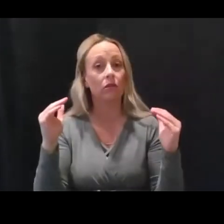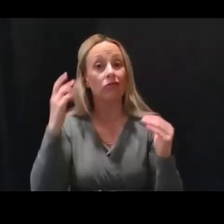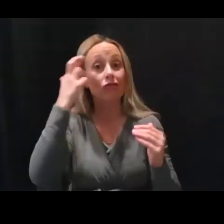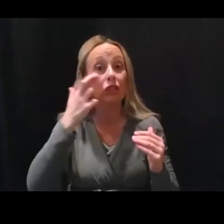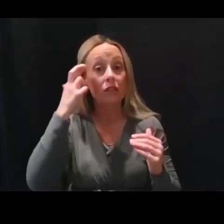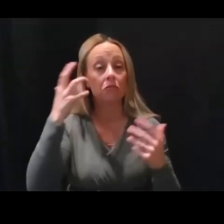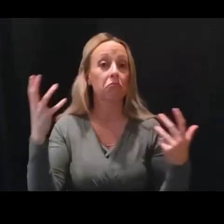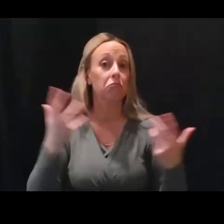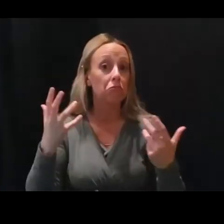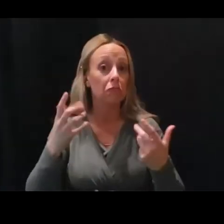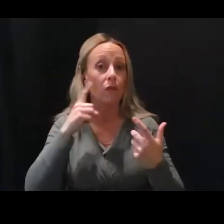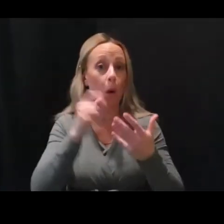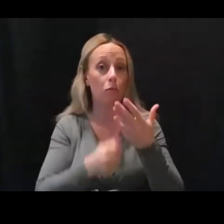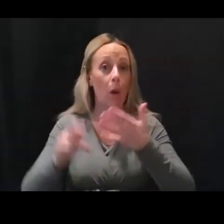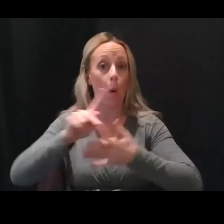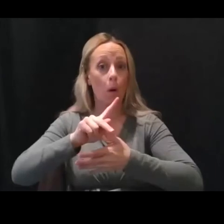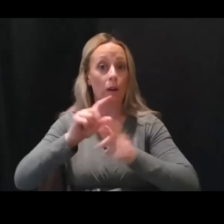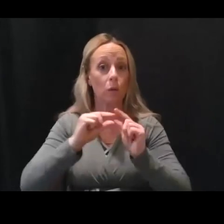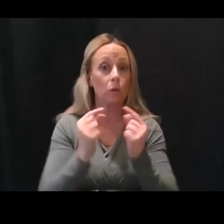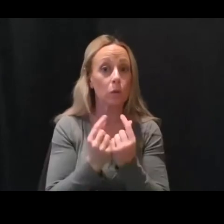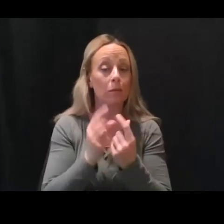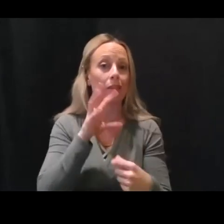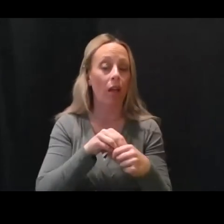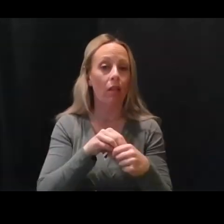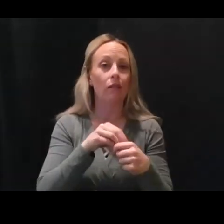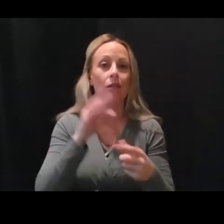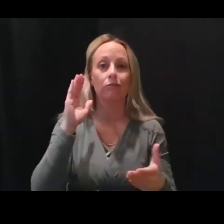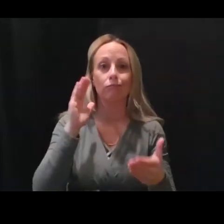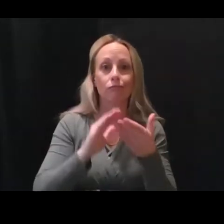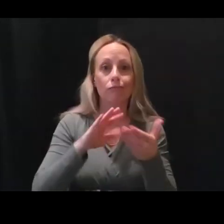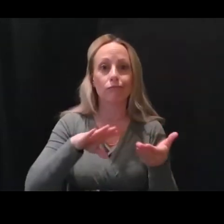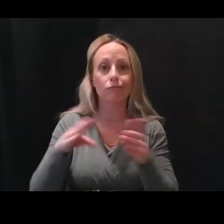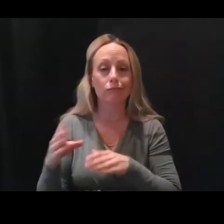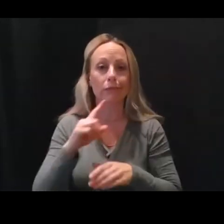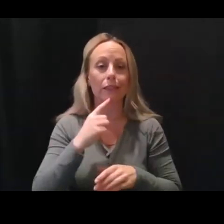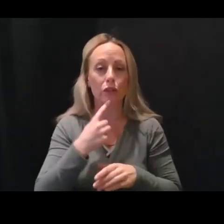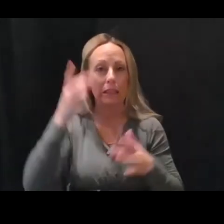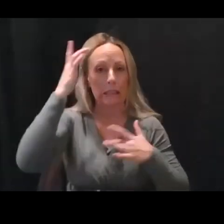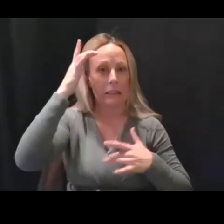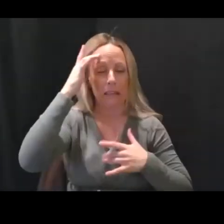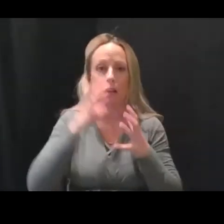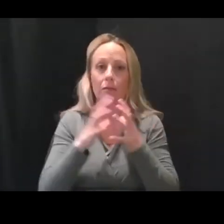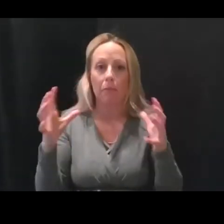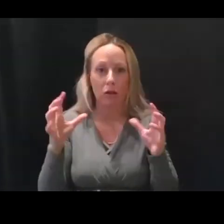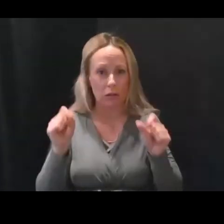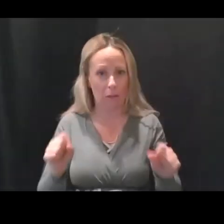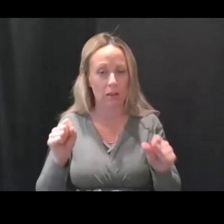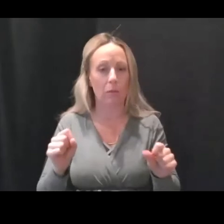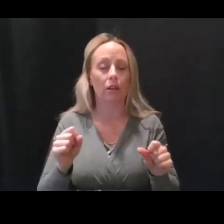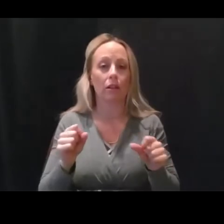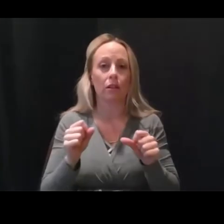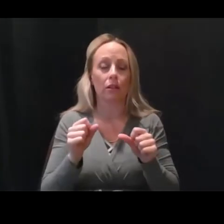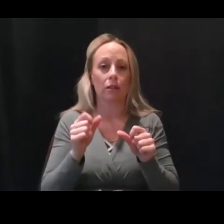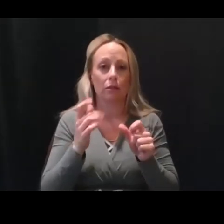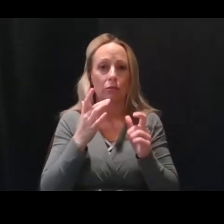in the priority involve decrease death and serious disease as much as possible, preserve the functioning